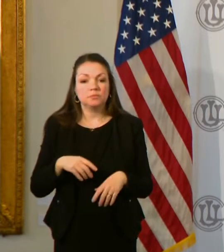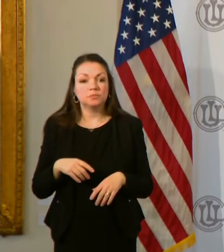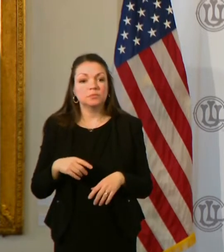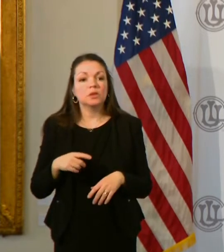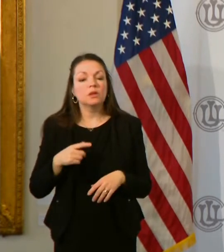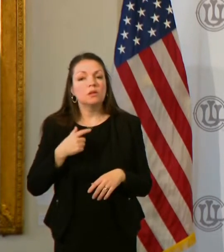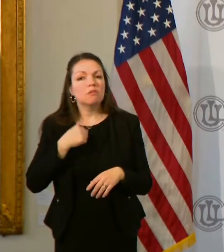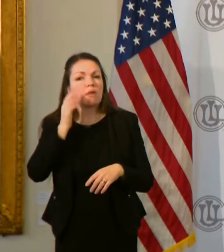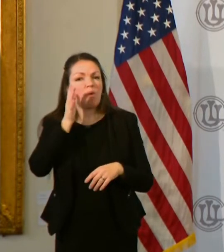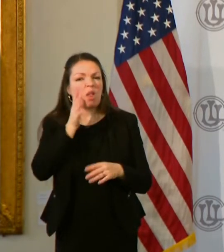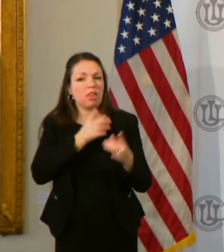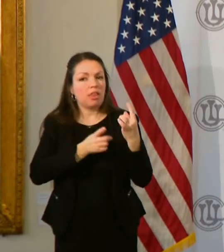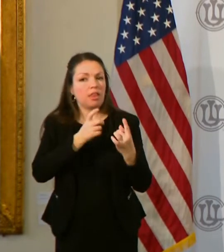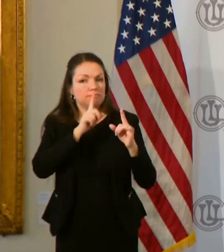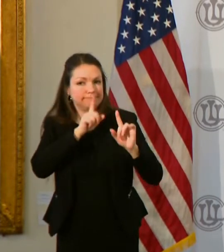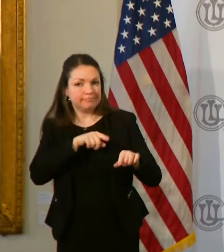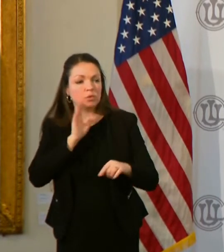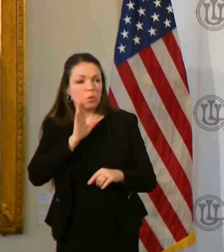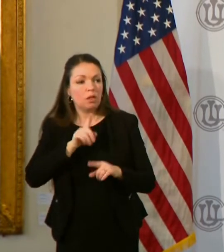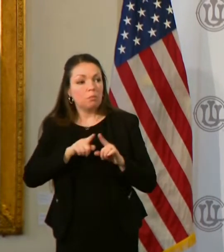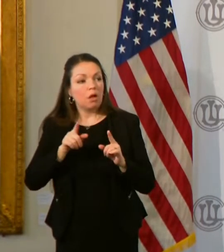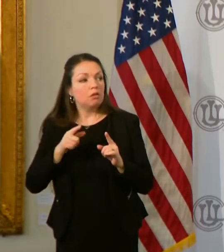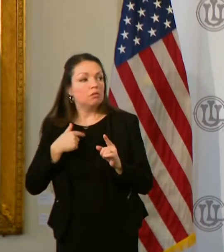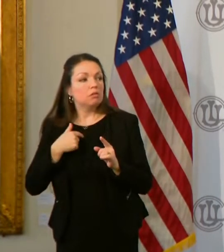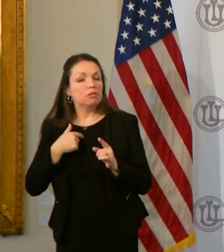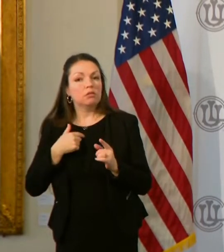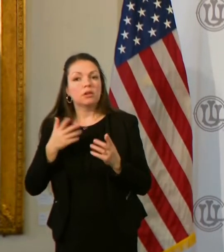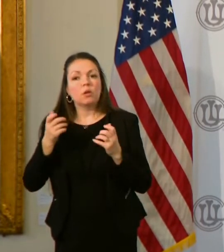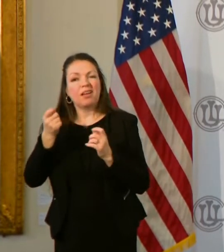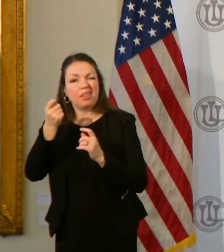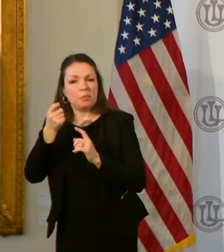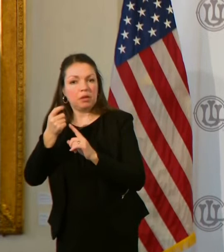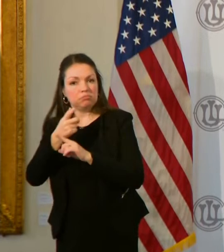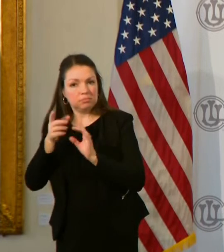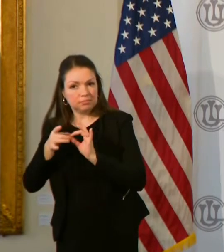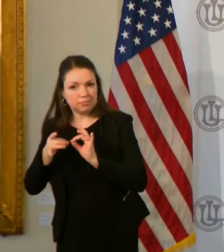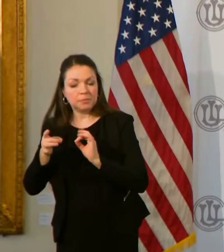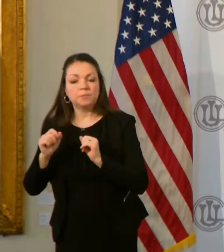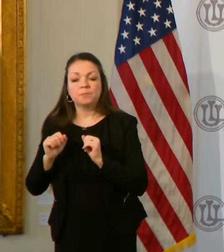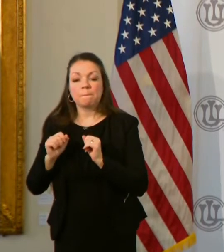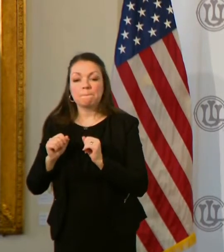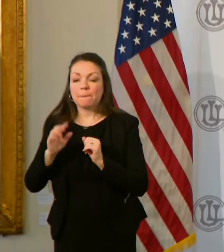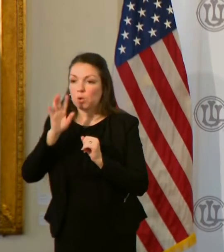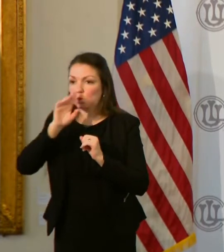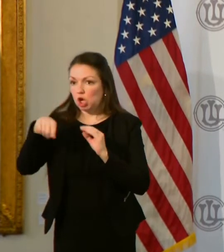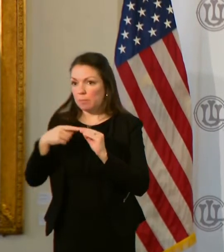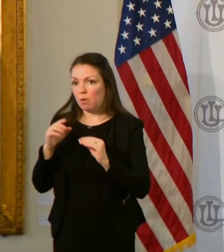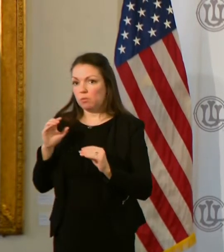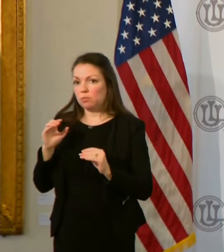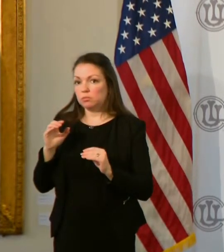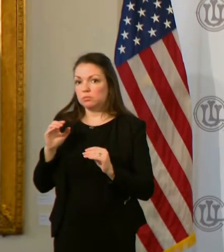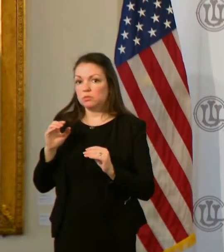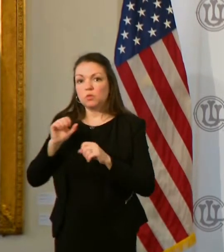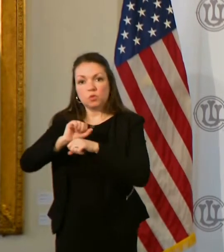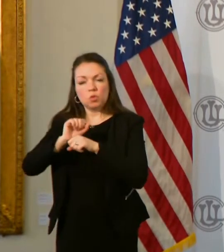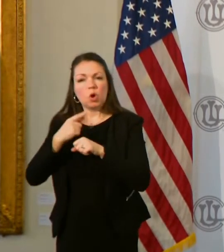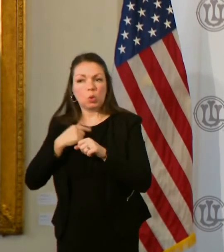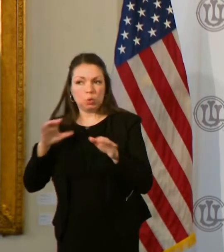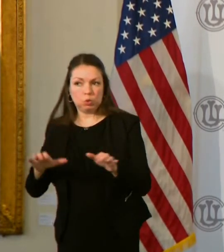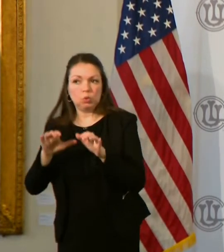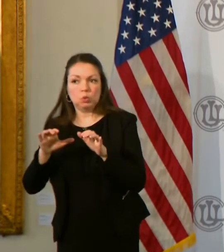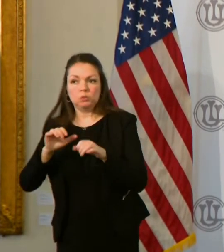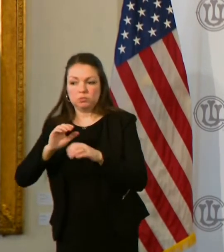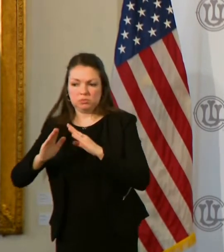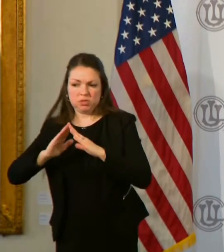moment. We often talk about the criminal work, the prosecution that we do, that is at the forefront of what we do in our